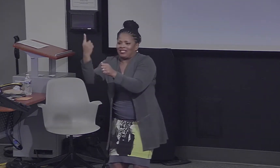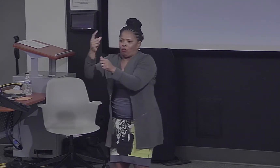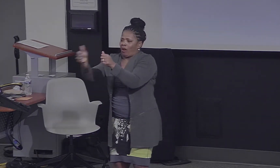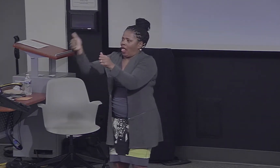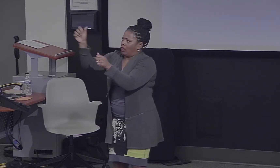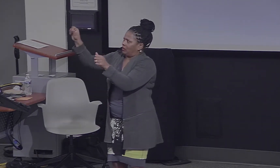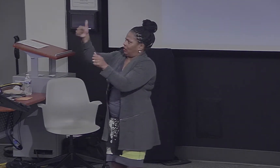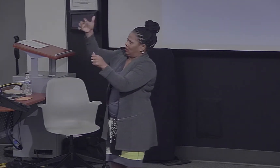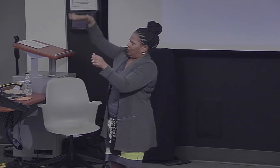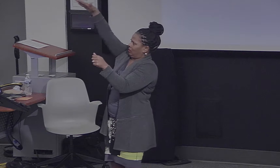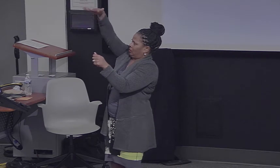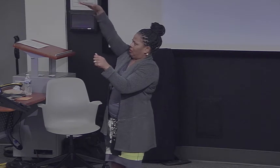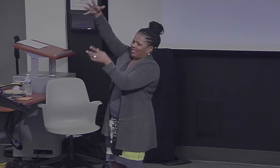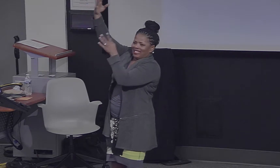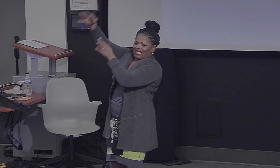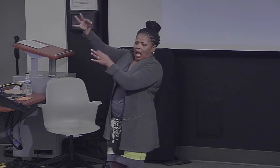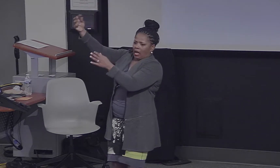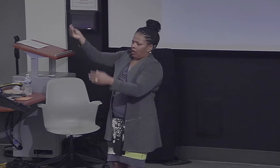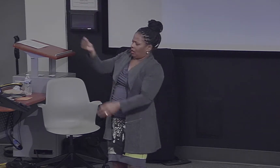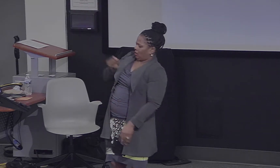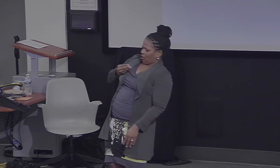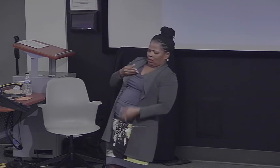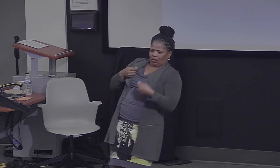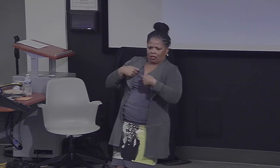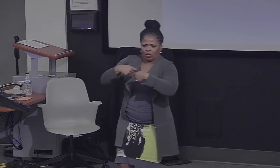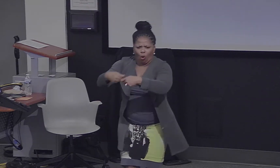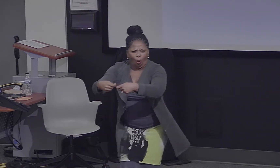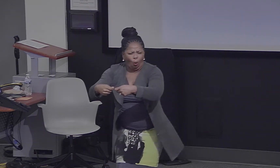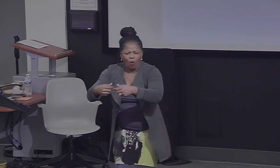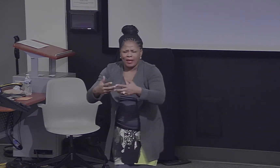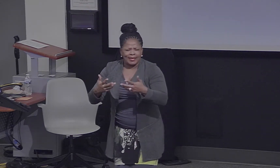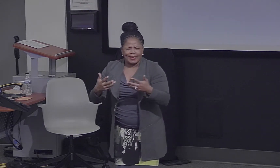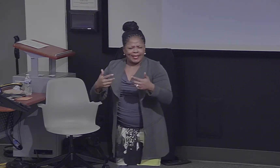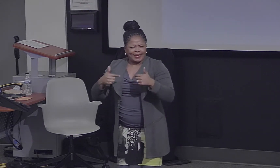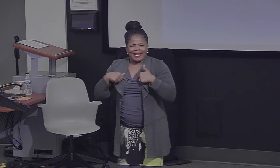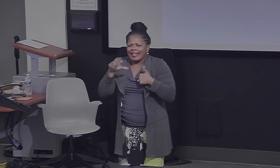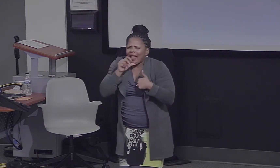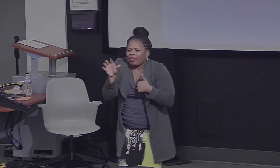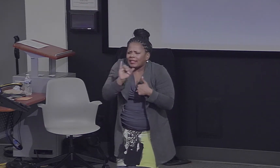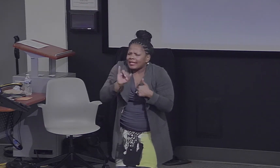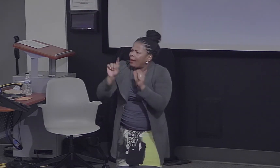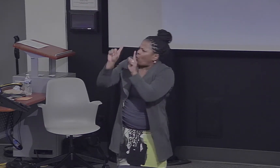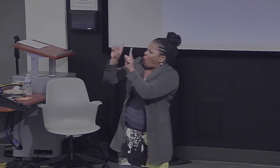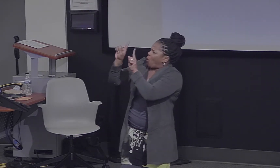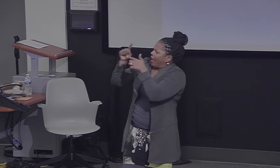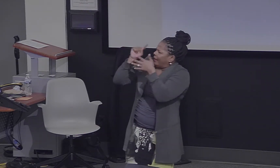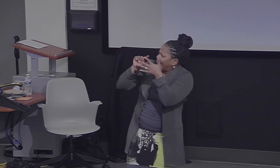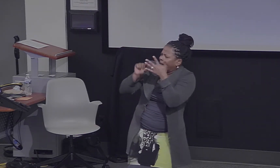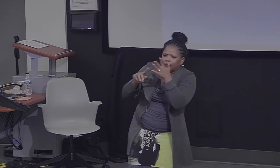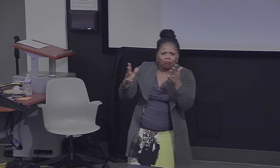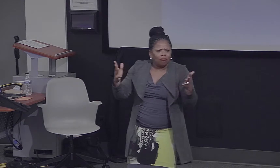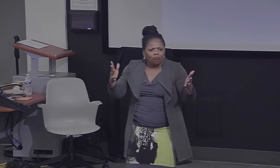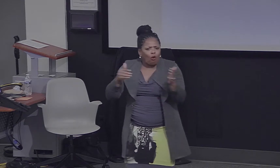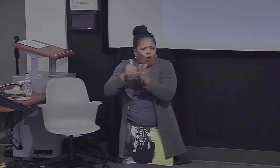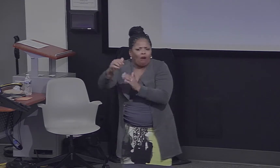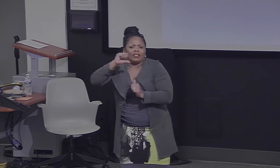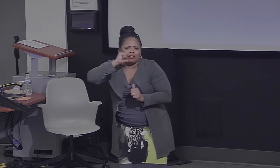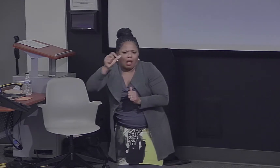Sometimes, but most of the time, there was someone else that would assign me to a particular job. And